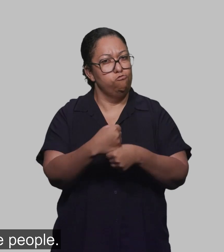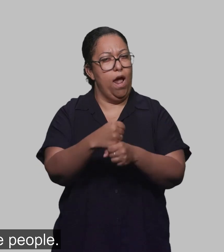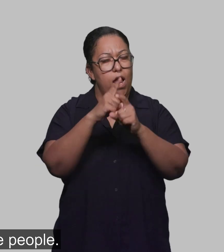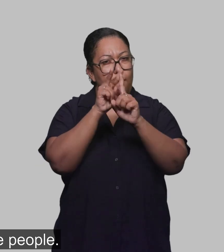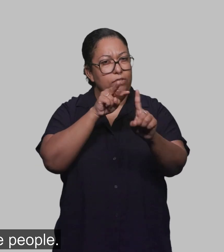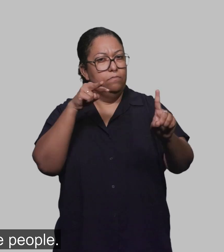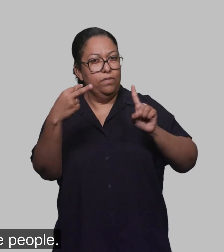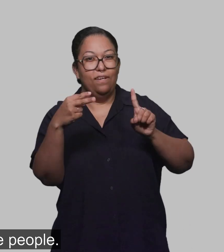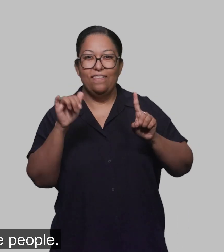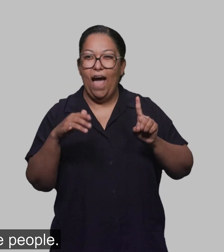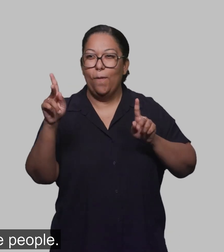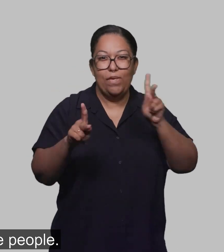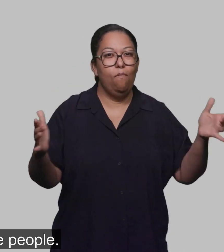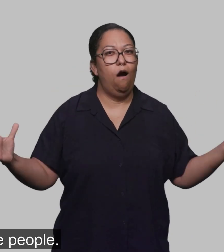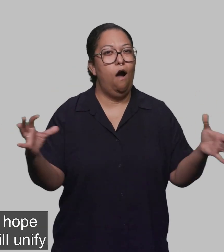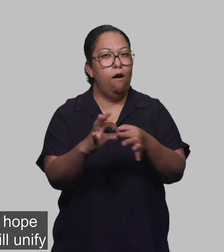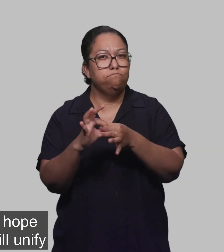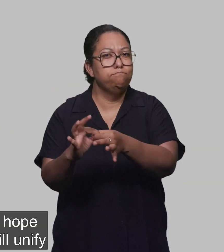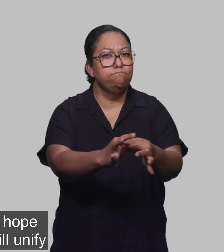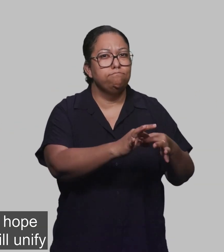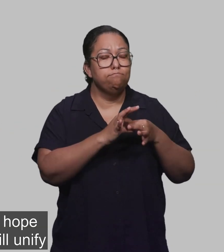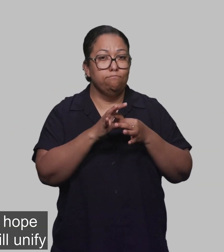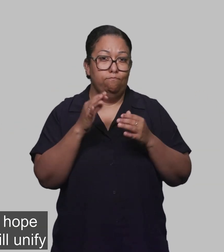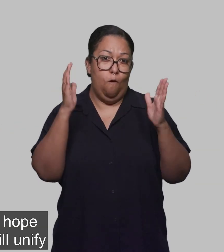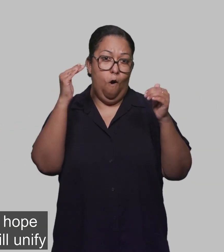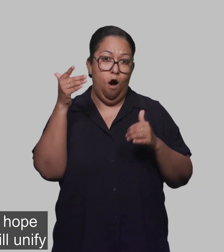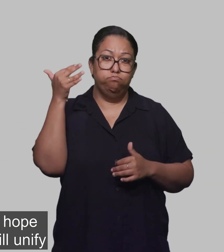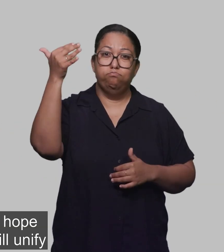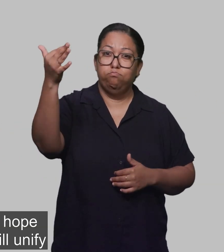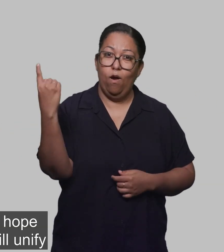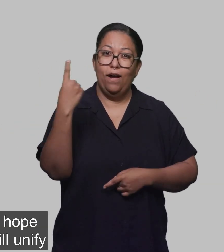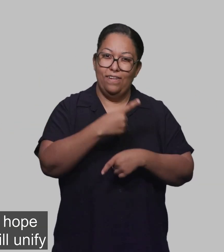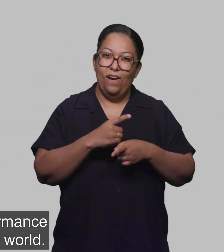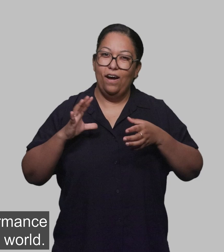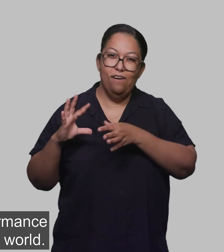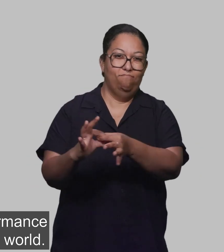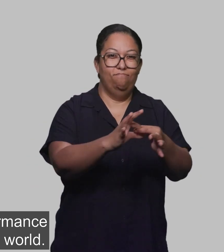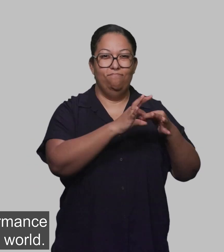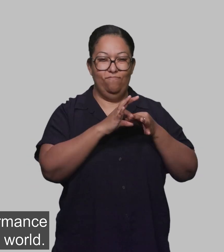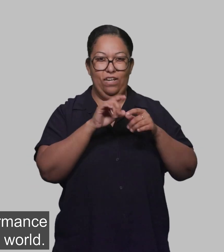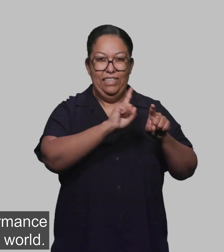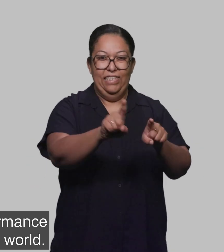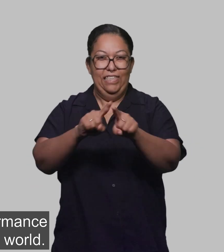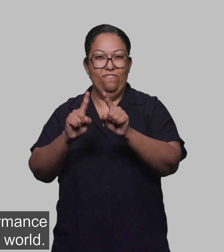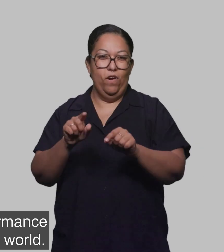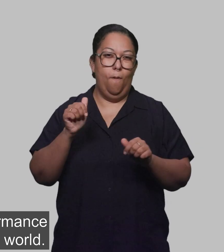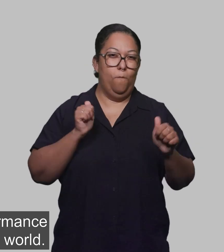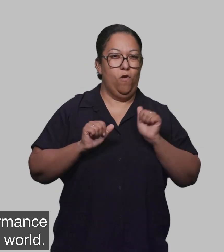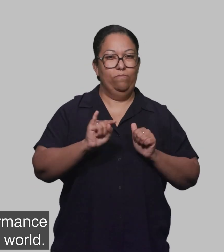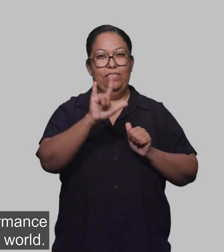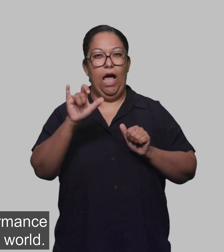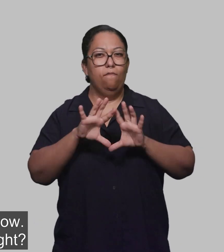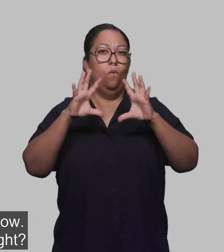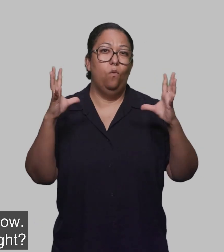that unifies the people. And even, I hope, one day it will unify all the performance styles